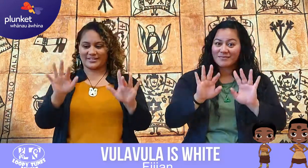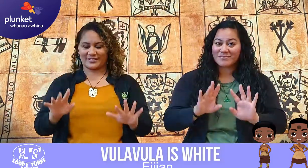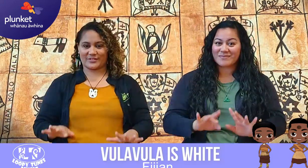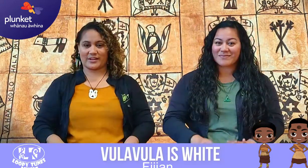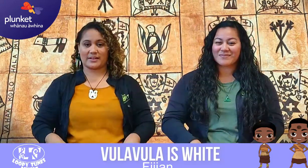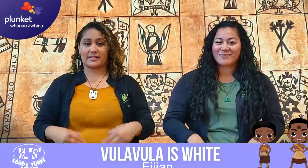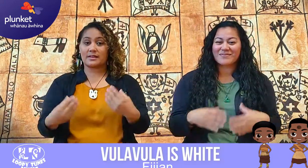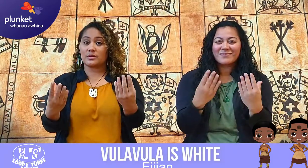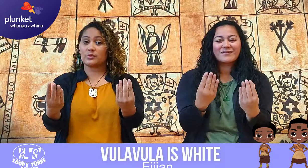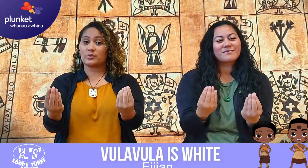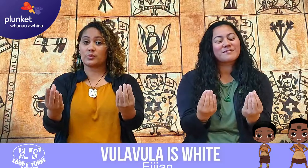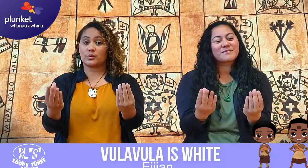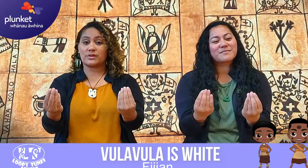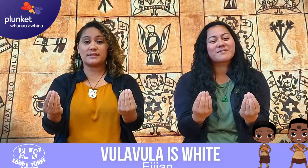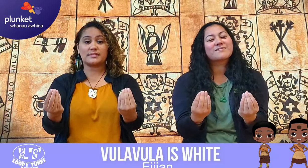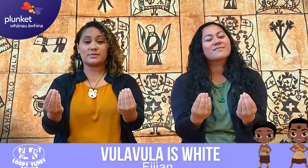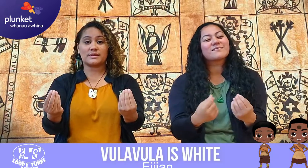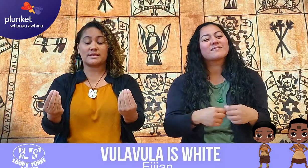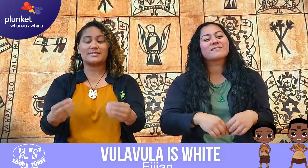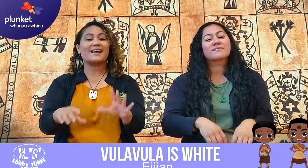is rain, Susua is wet,